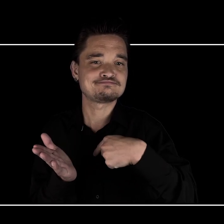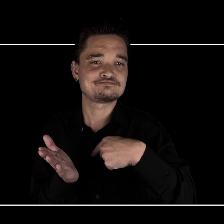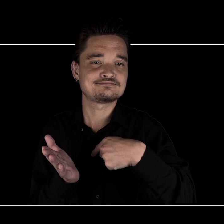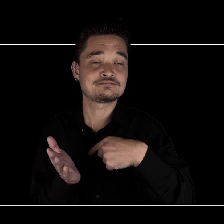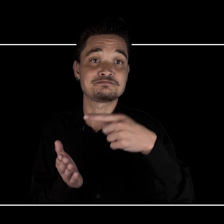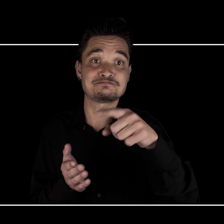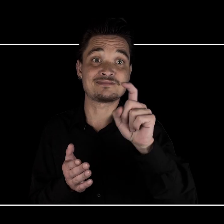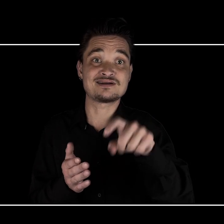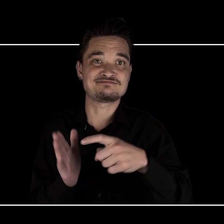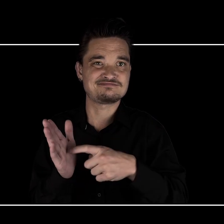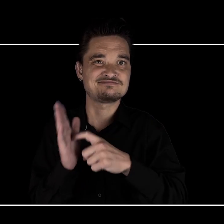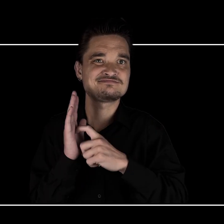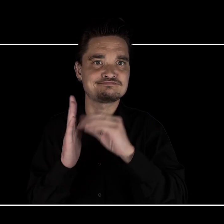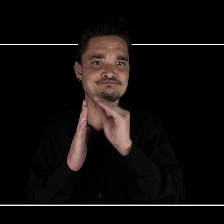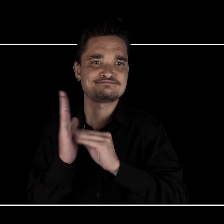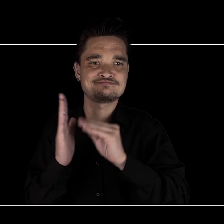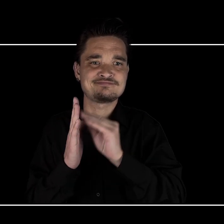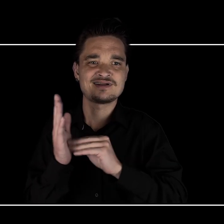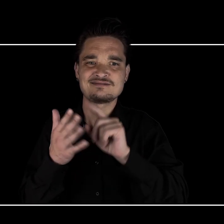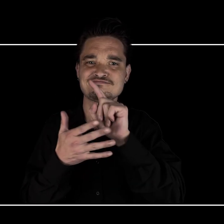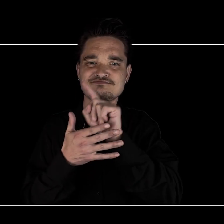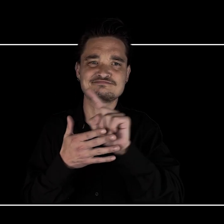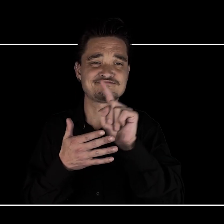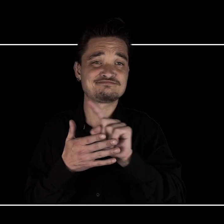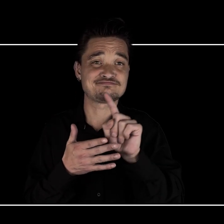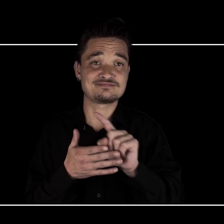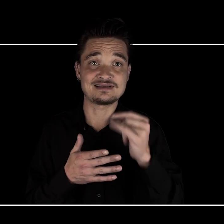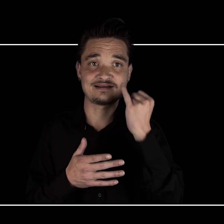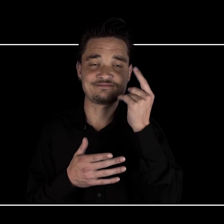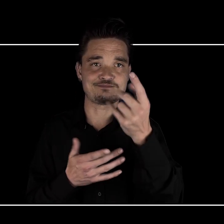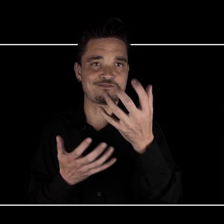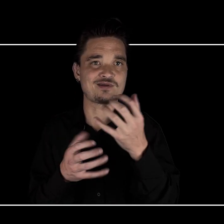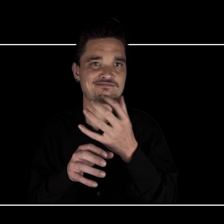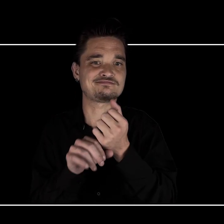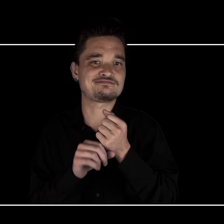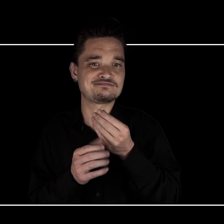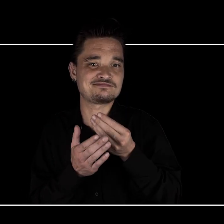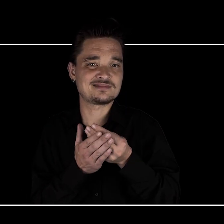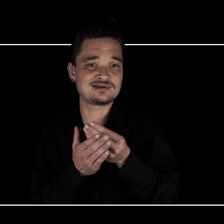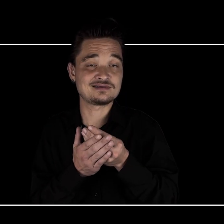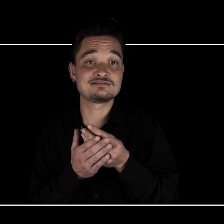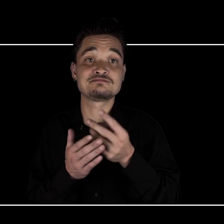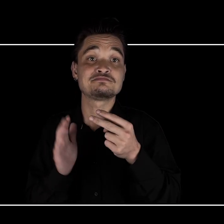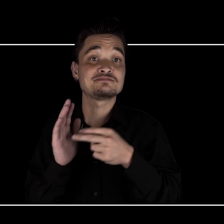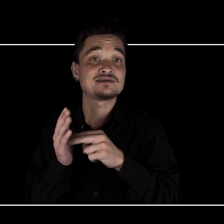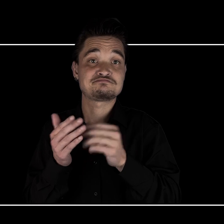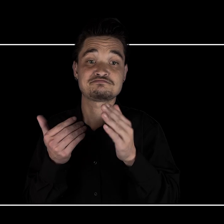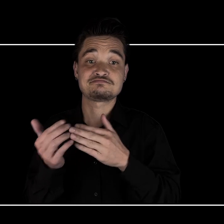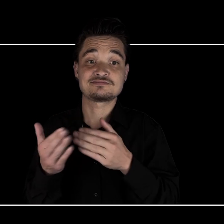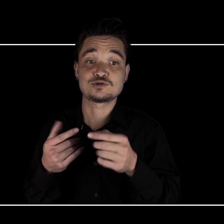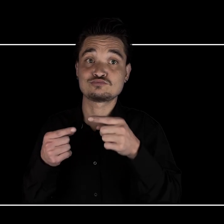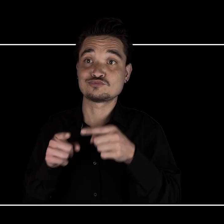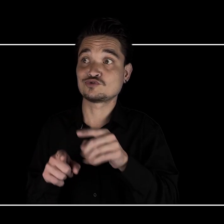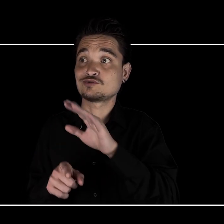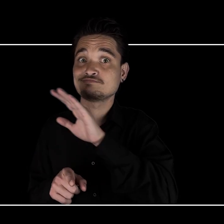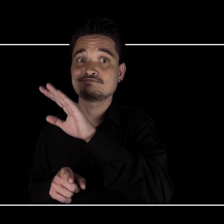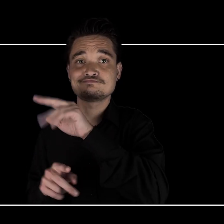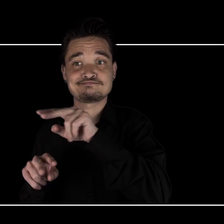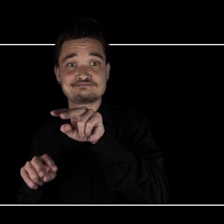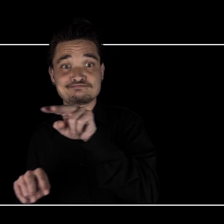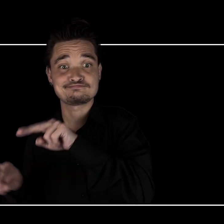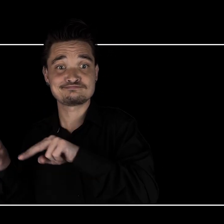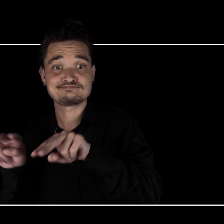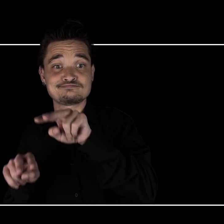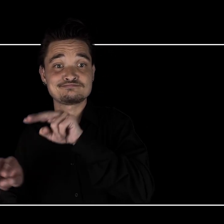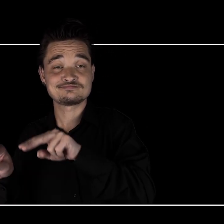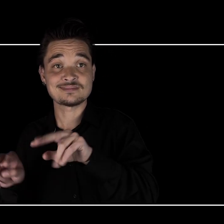need to file a weekly claim for every week you are seeking payment. This includes weeks when your claim is under review or when